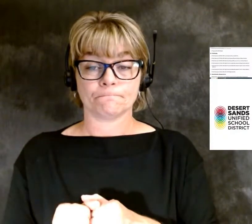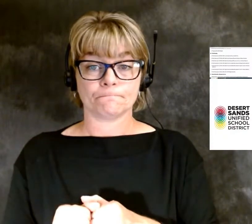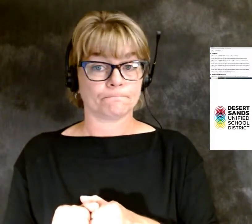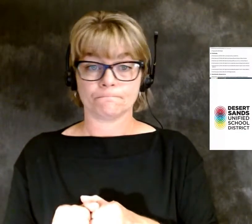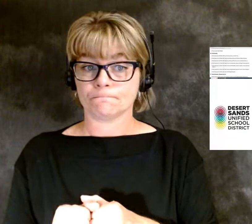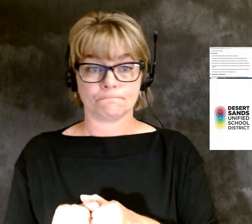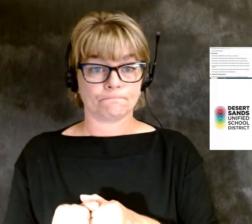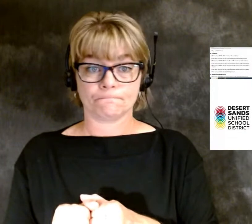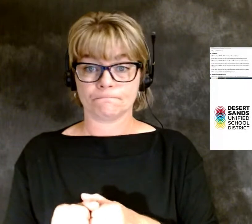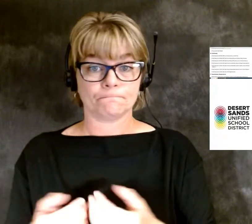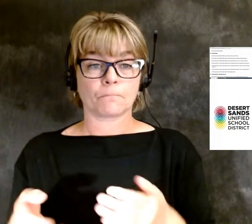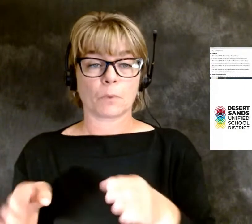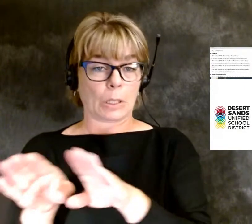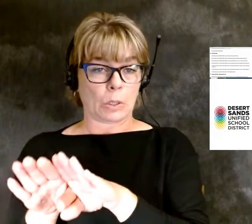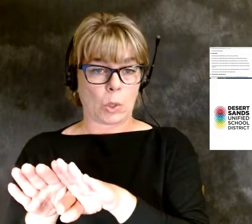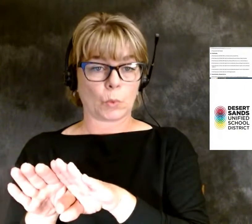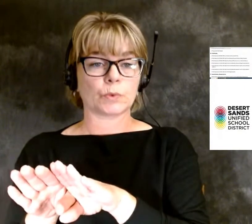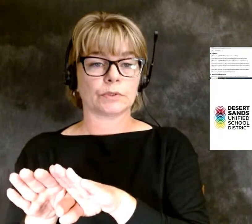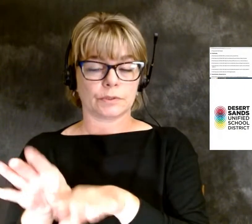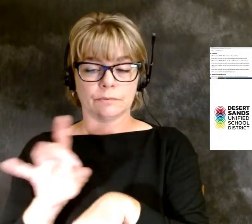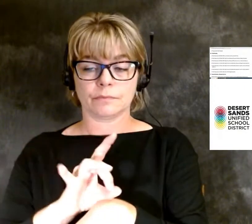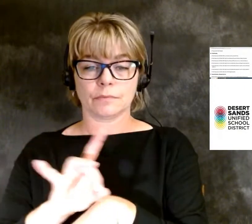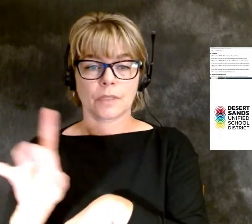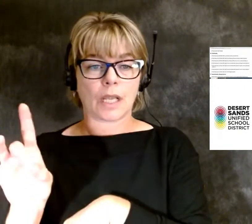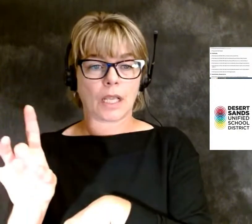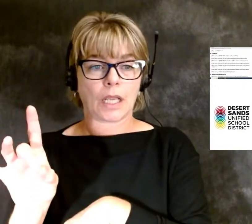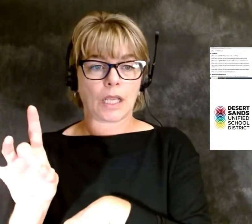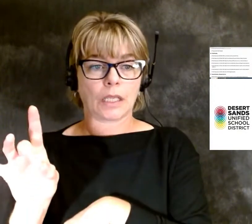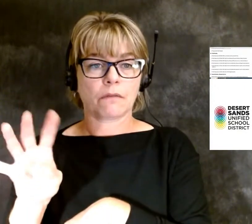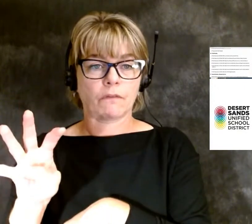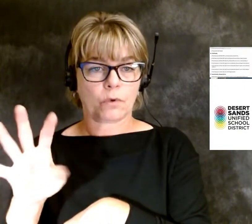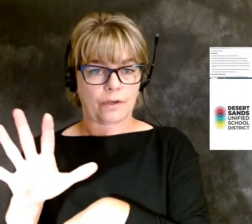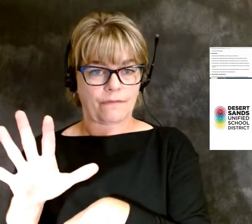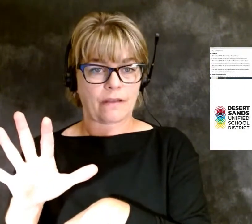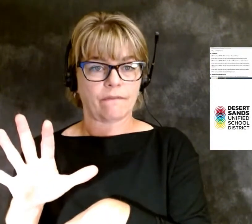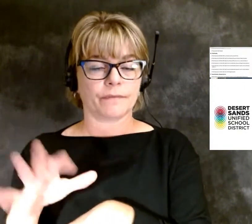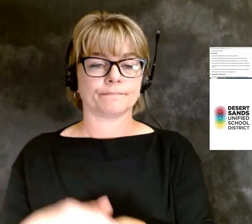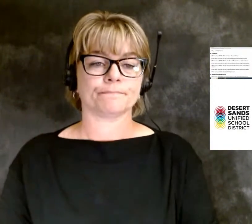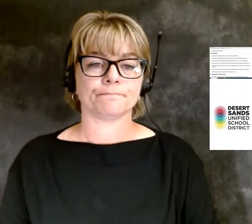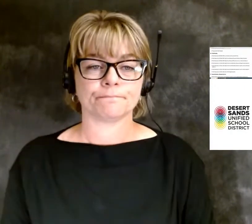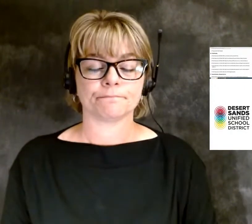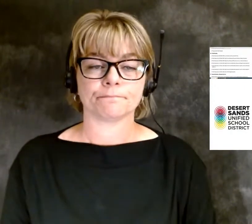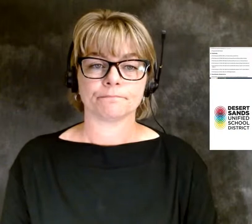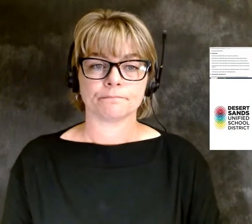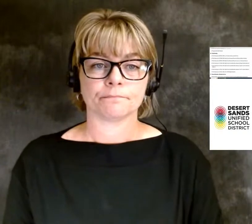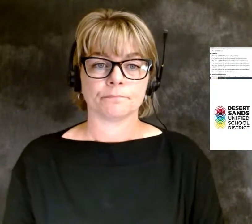Seeing none, we will close the public hearing at 8:45 p.m.